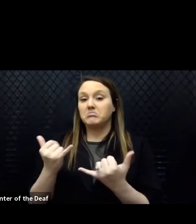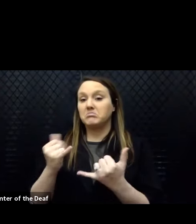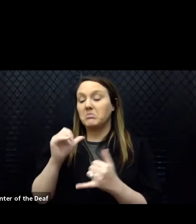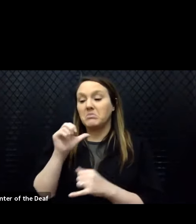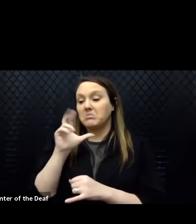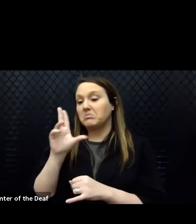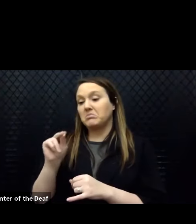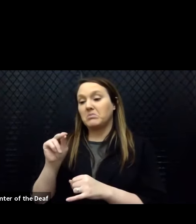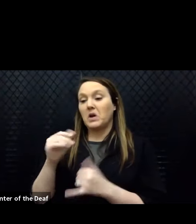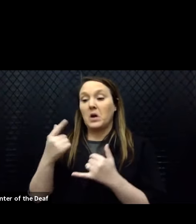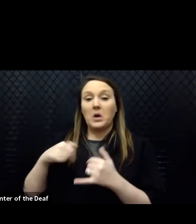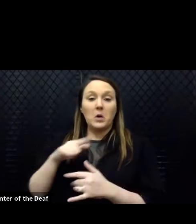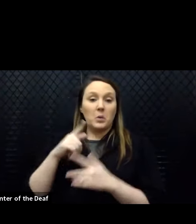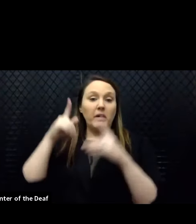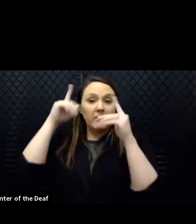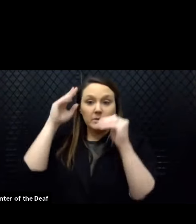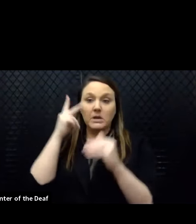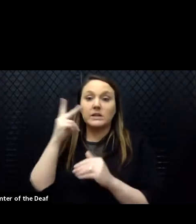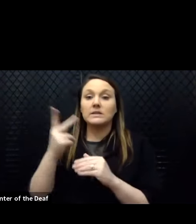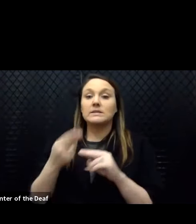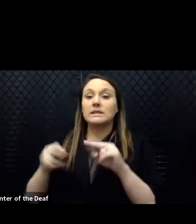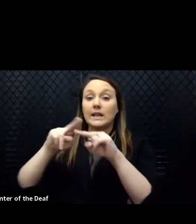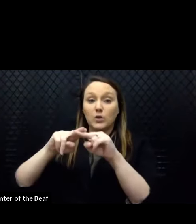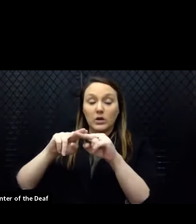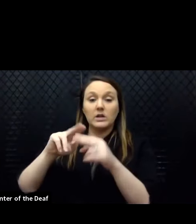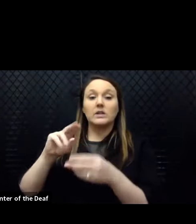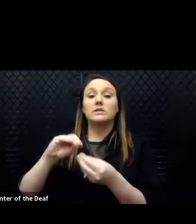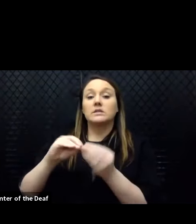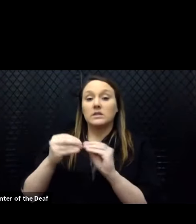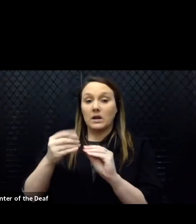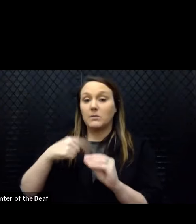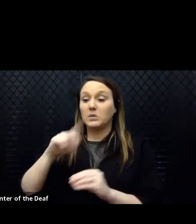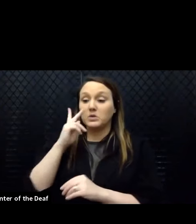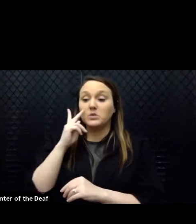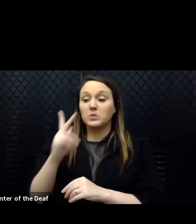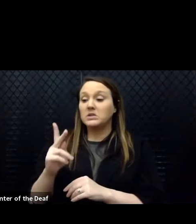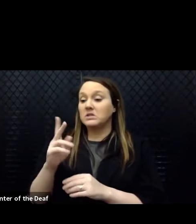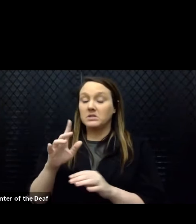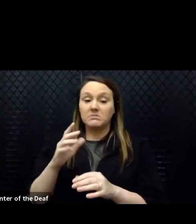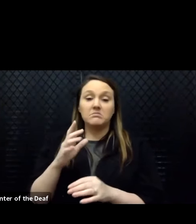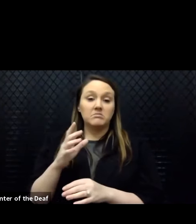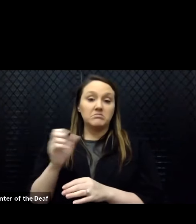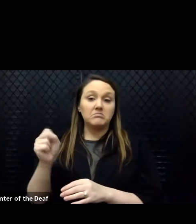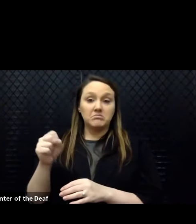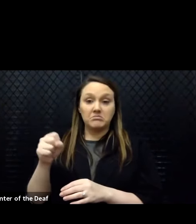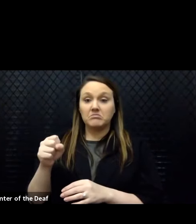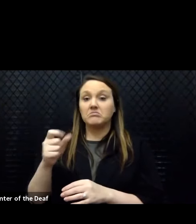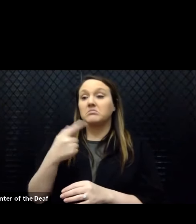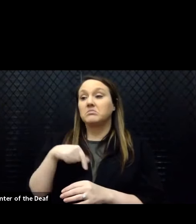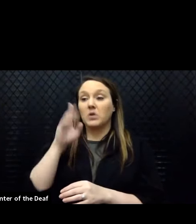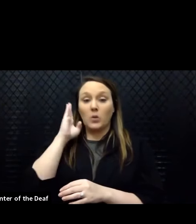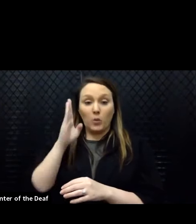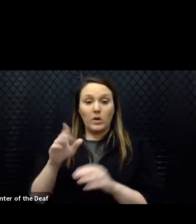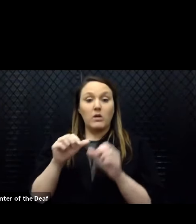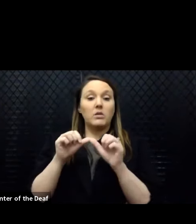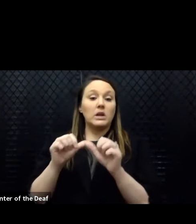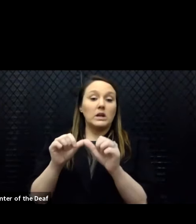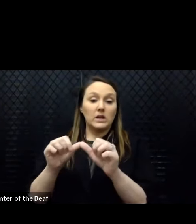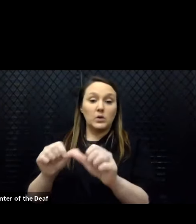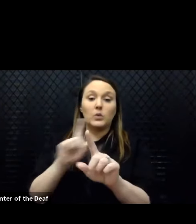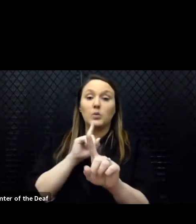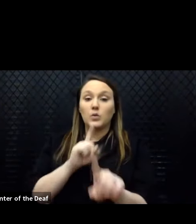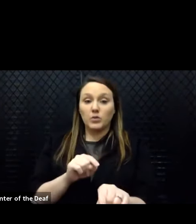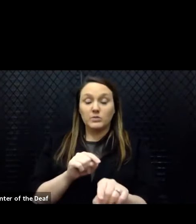been saying we expect to continue to see increases and we're seeing those. And I think that we're going to continue to respond.